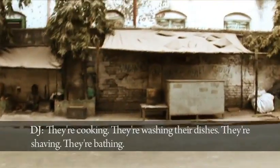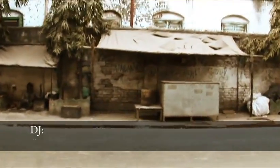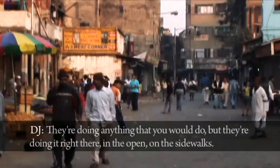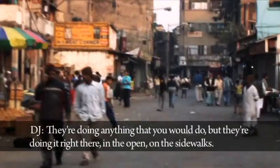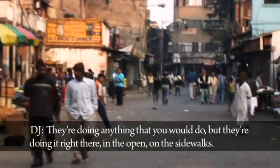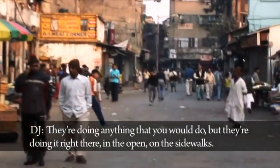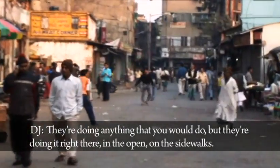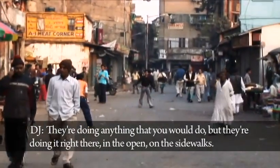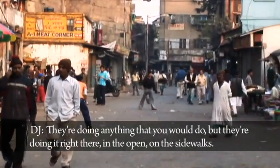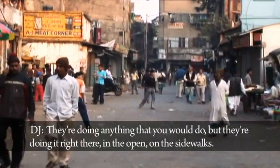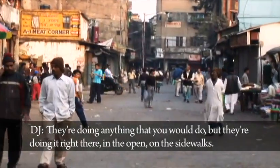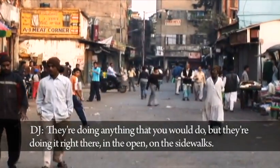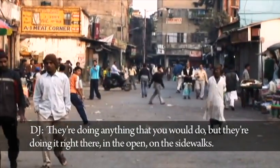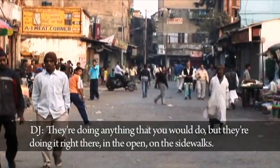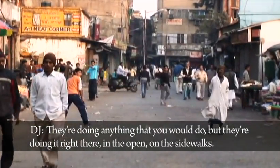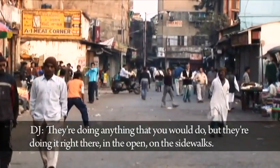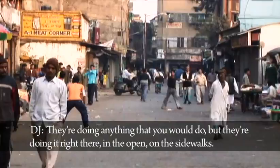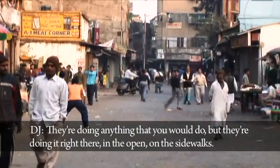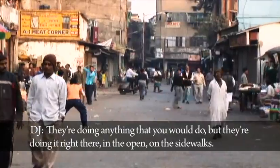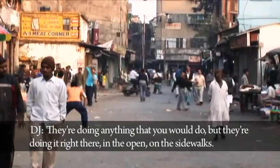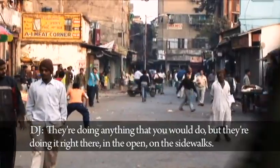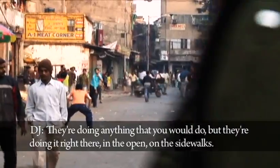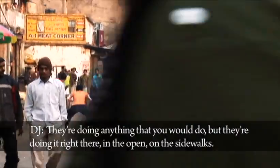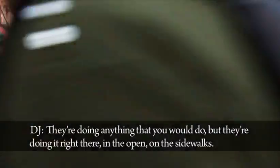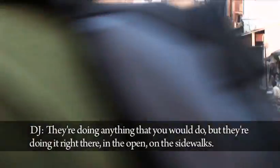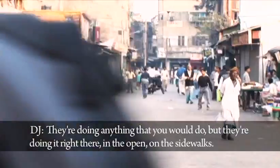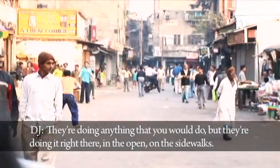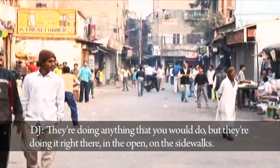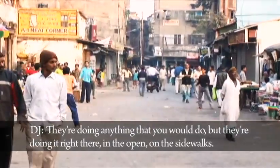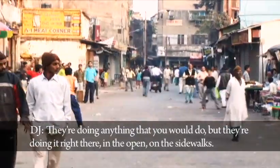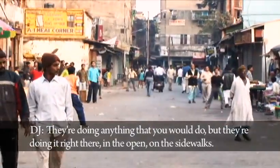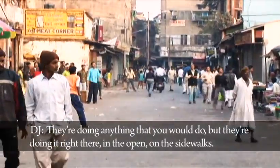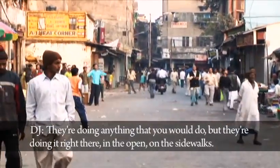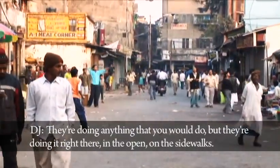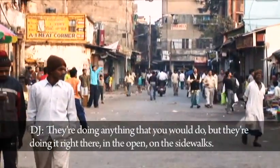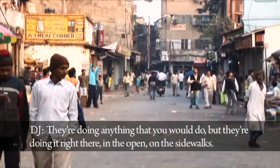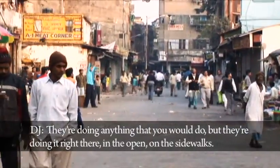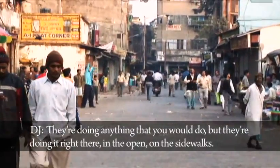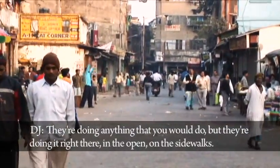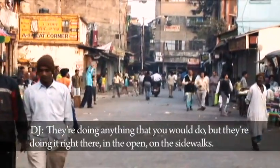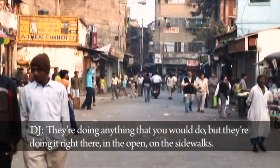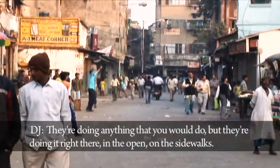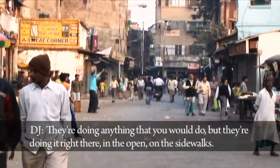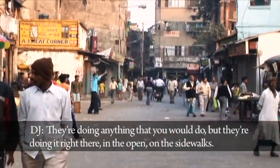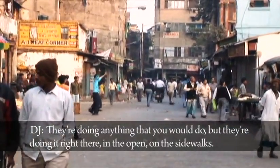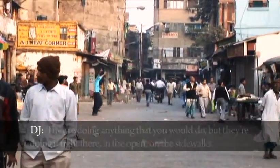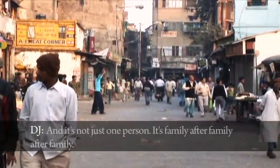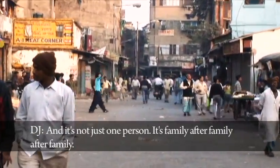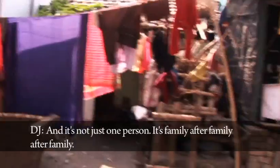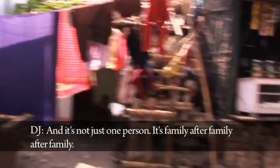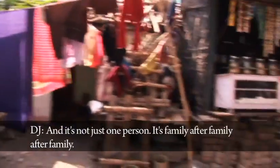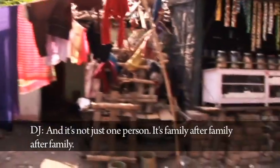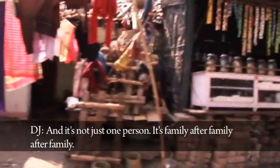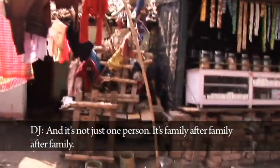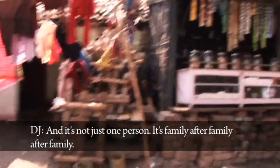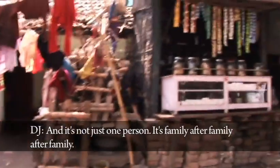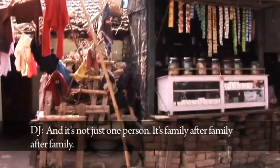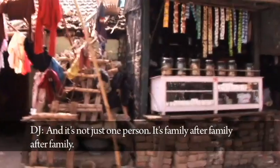doing anything that you would do in the privacy of your own home, but they're doing it right there in the open on the sidewalks. And it's not just one person, it's